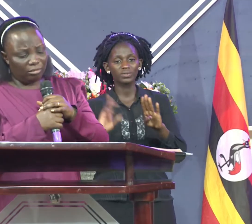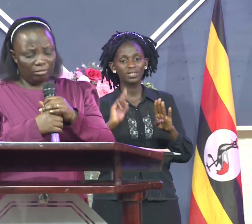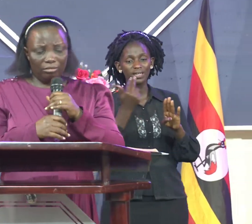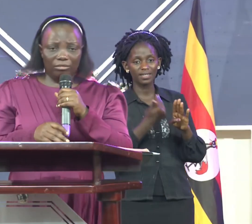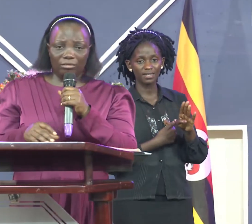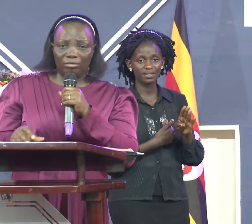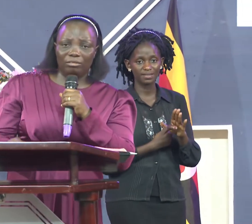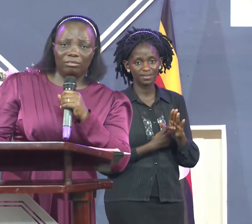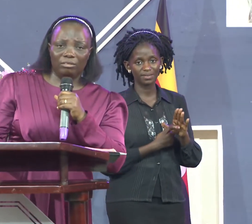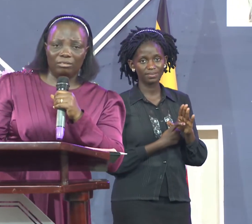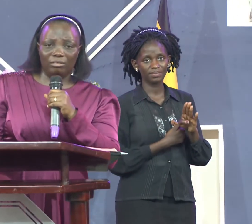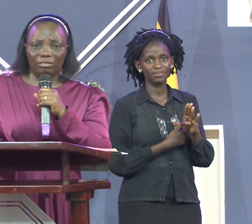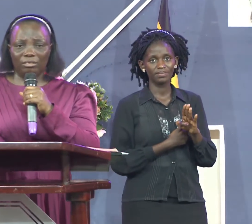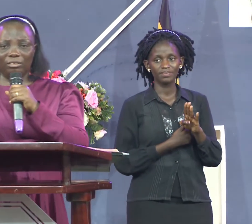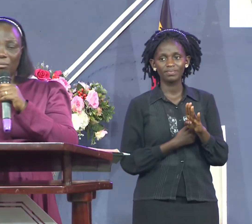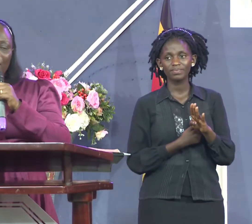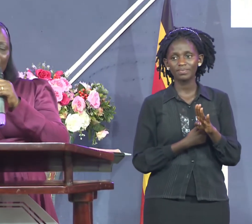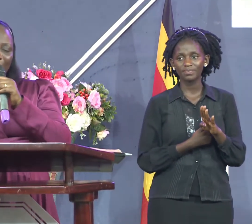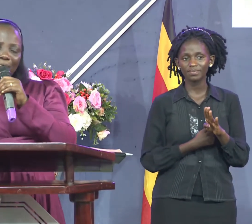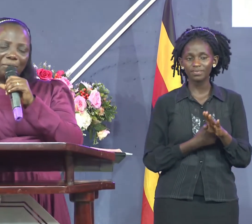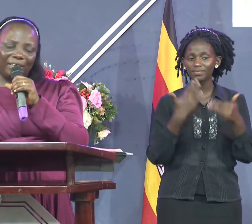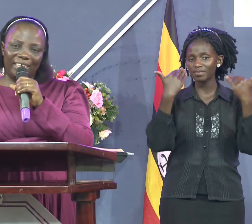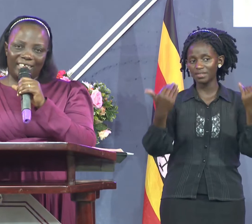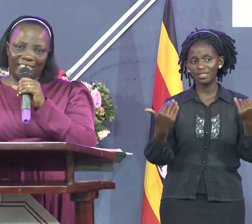our mother, the Holy Spirit, to guide us,